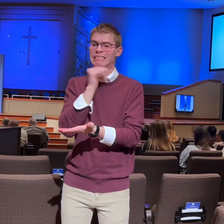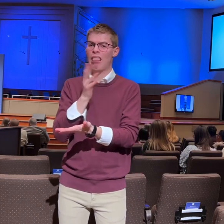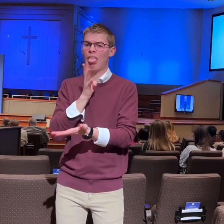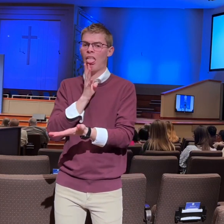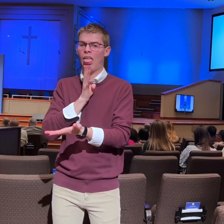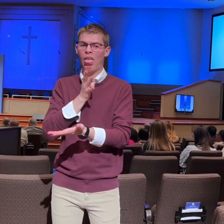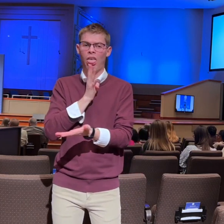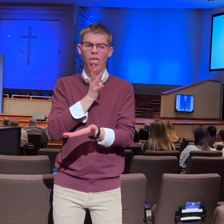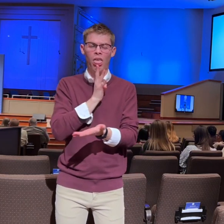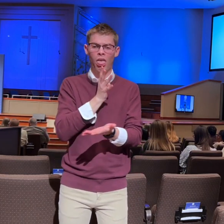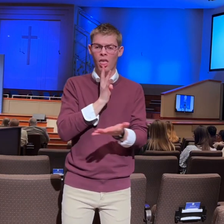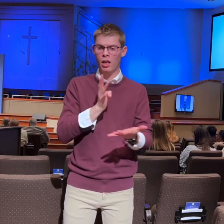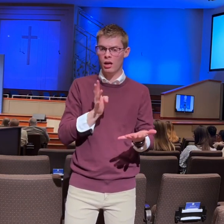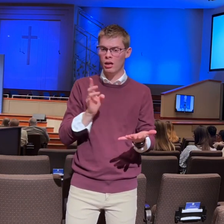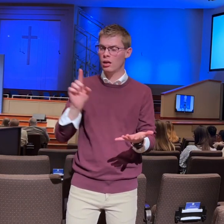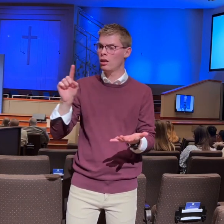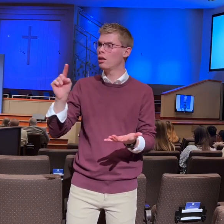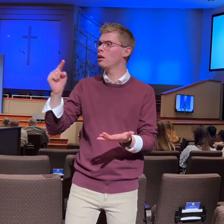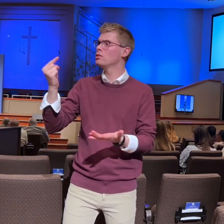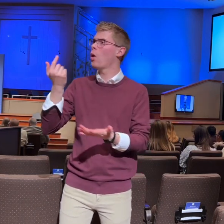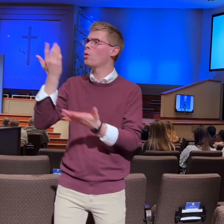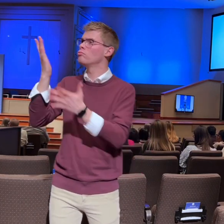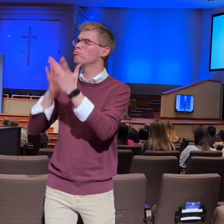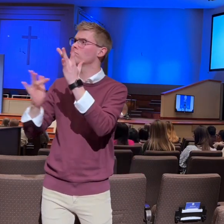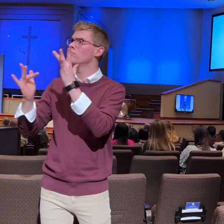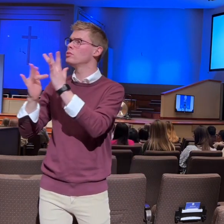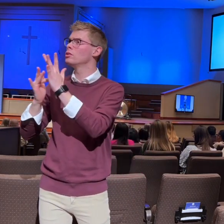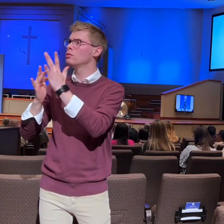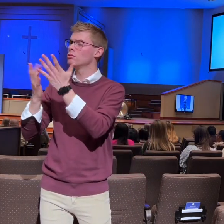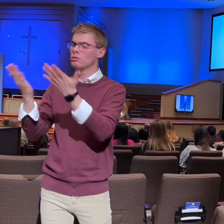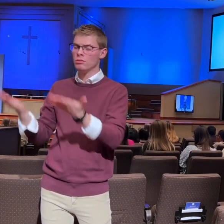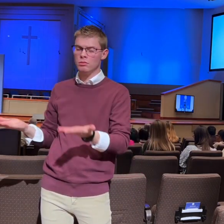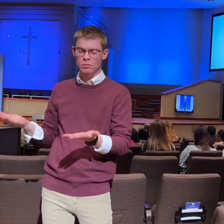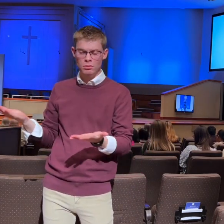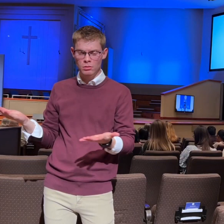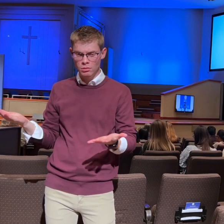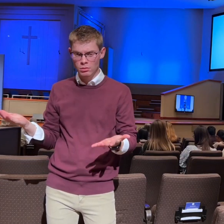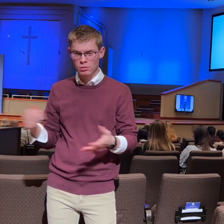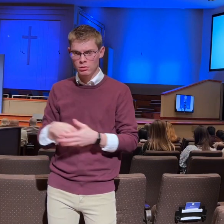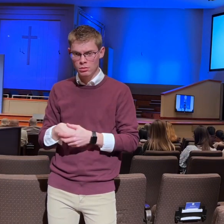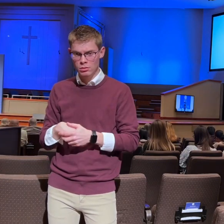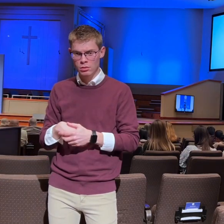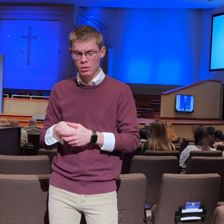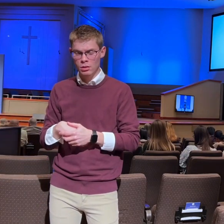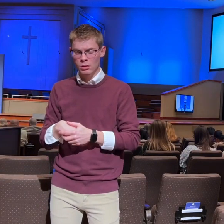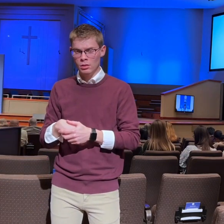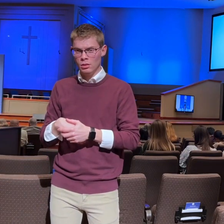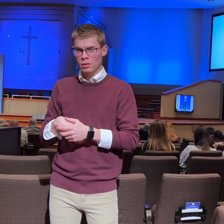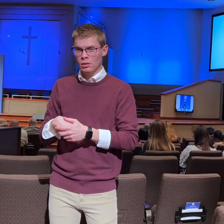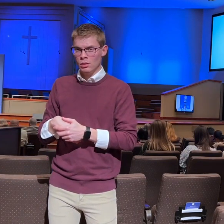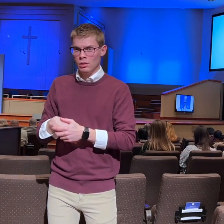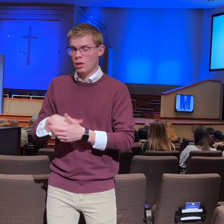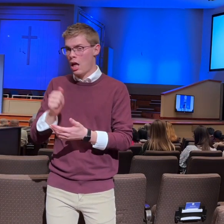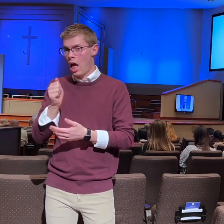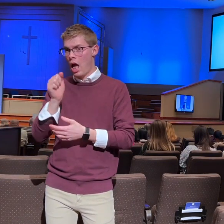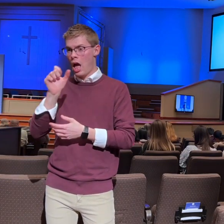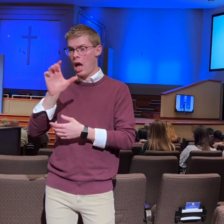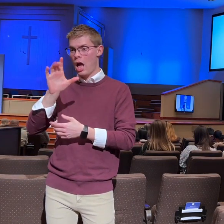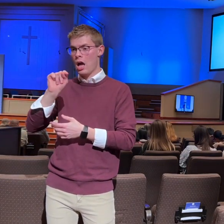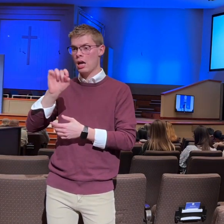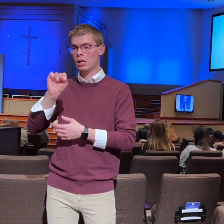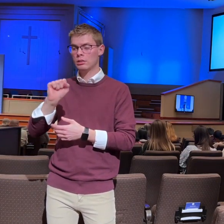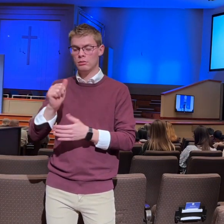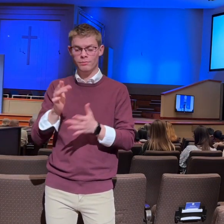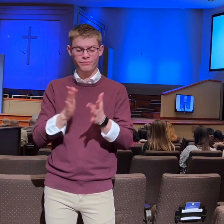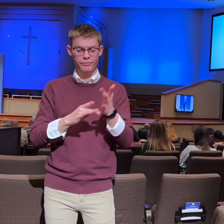love Jesus, it is a lie. They don't even know Jesus. And so, Acts chapter 20 says it this way, verse 28, take heed therefore unto